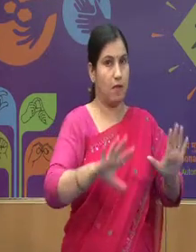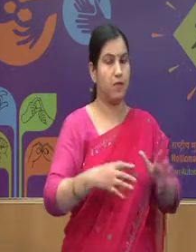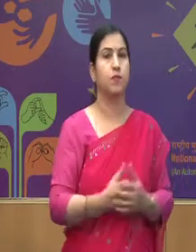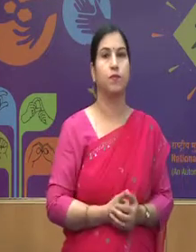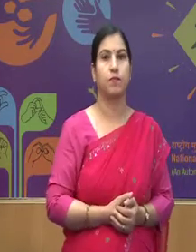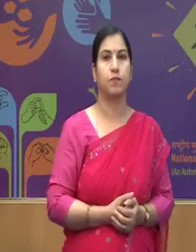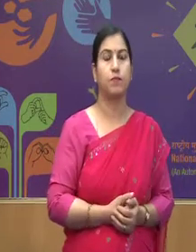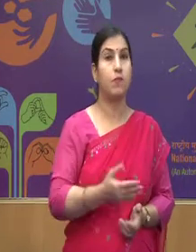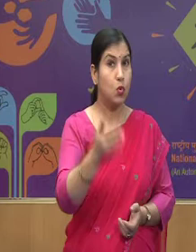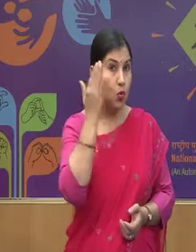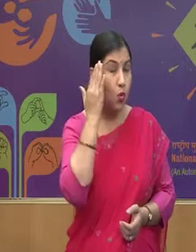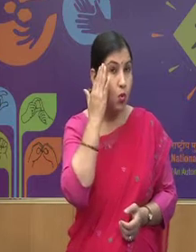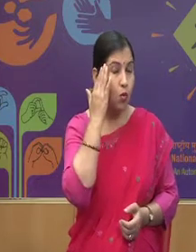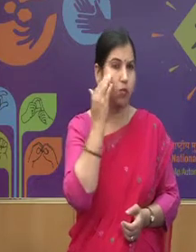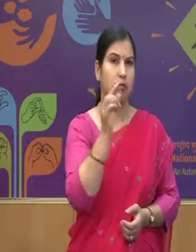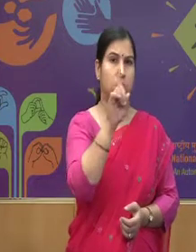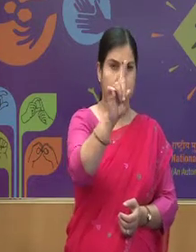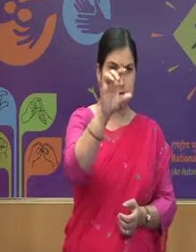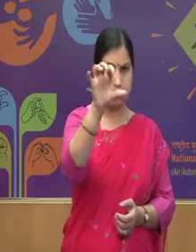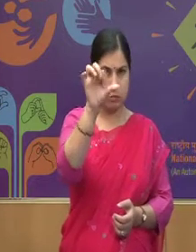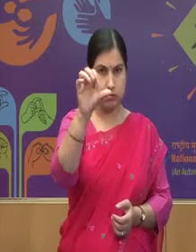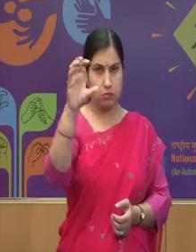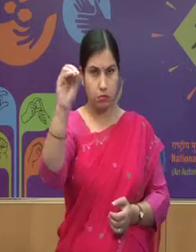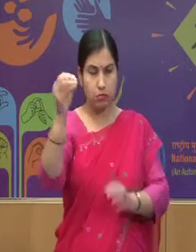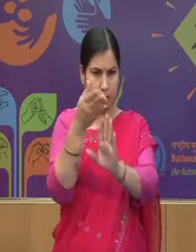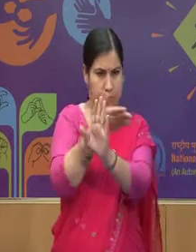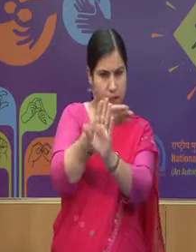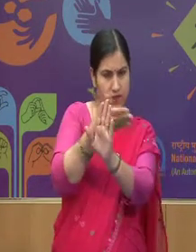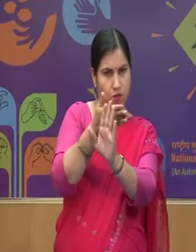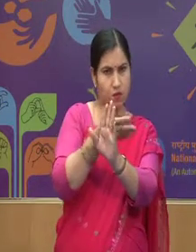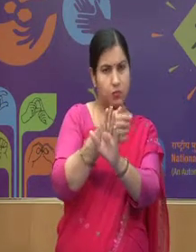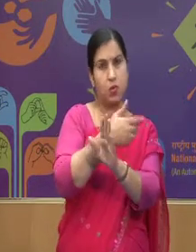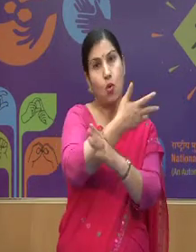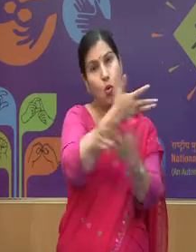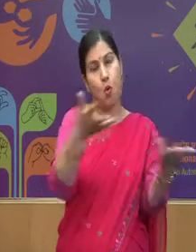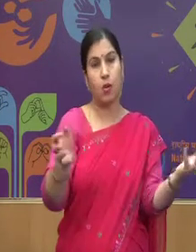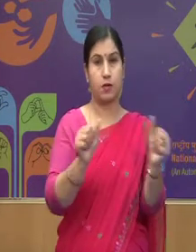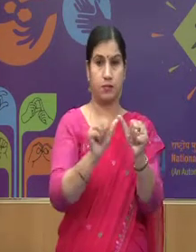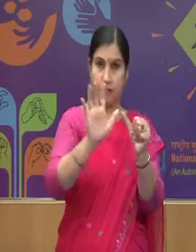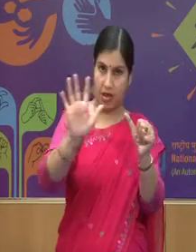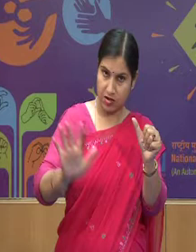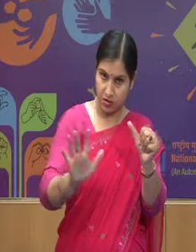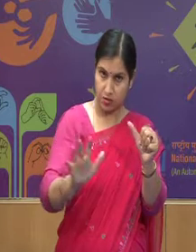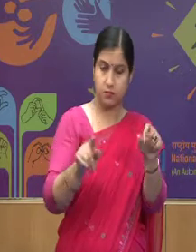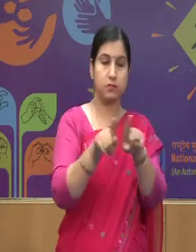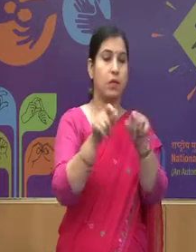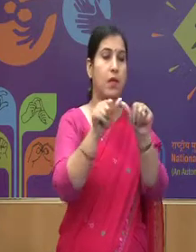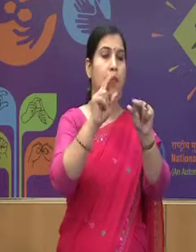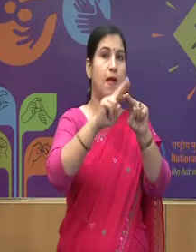Do you know that by the end of 19th century, almost all the Asian and African